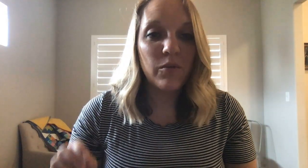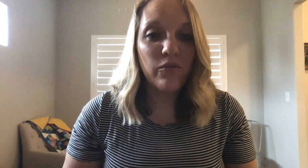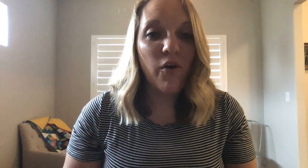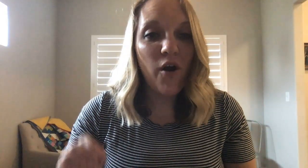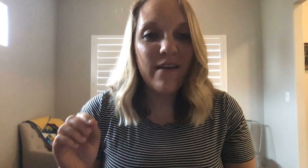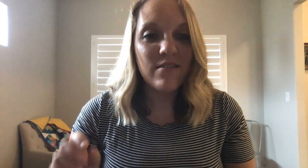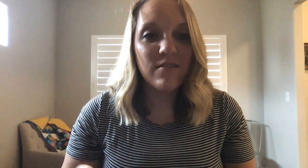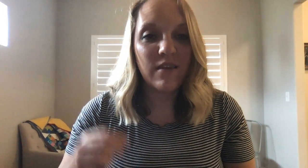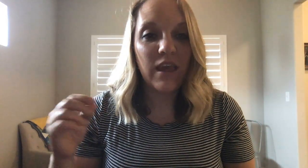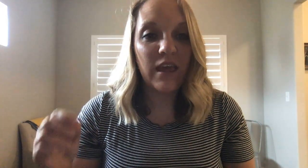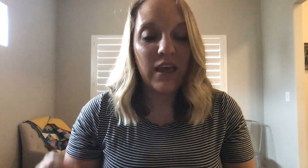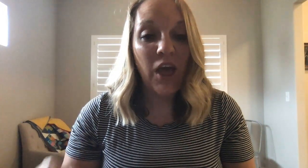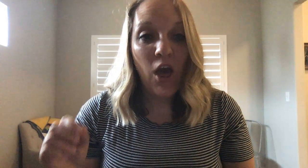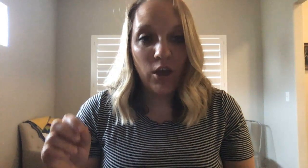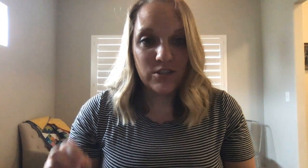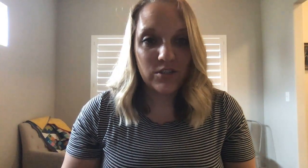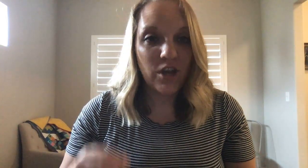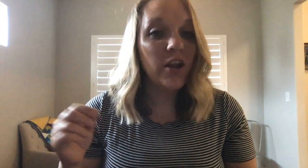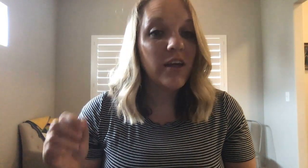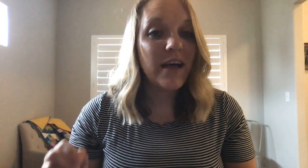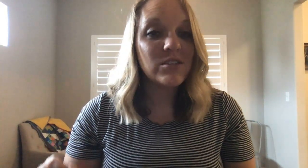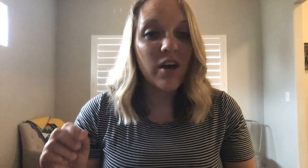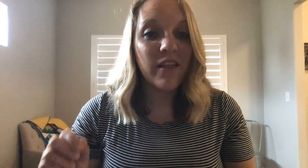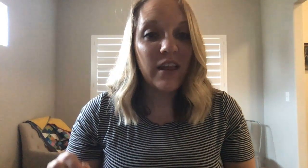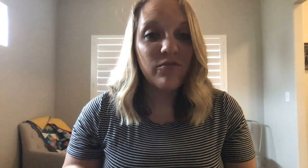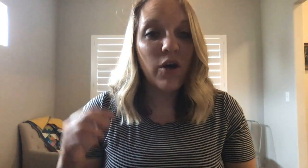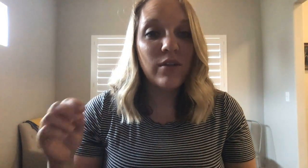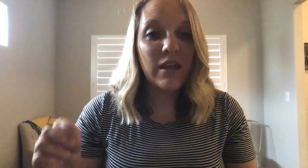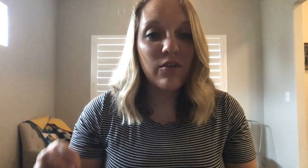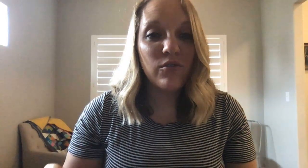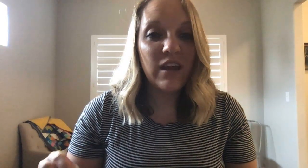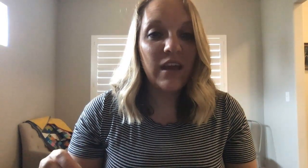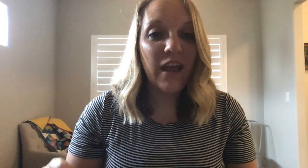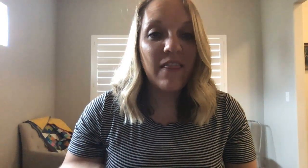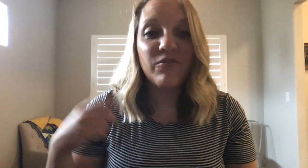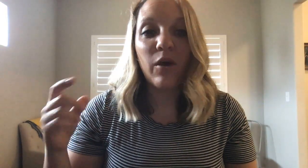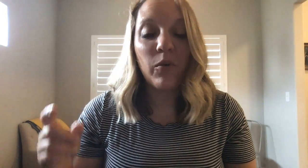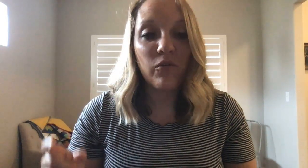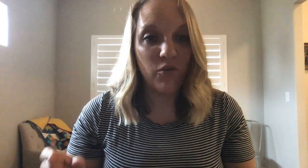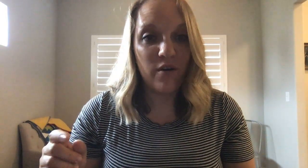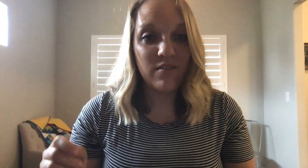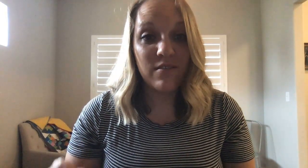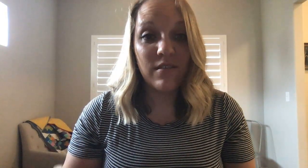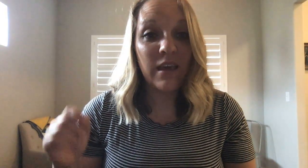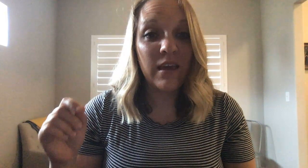your voice and sing. Just start a glad song, let it flow, let it ring, and lift up your voice and